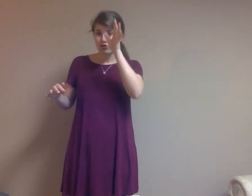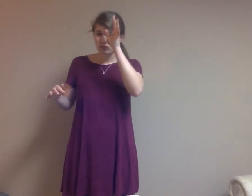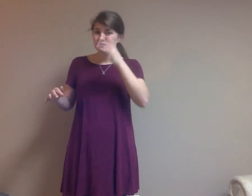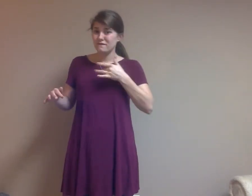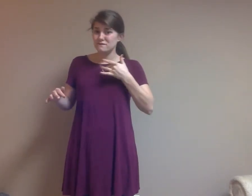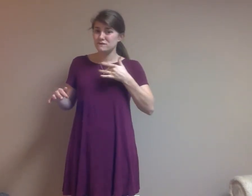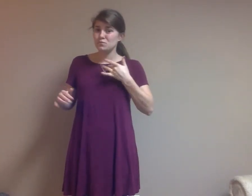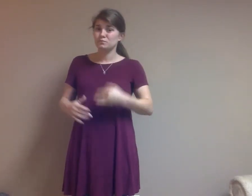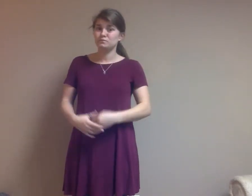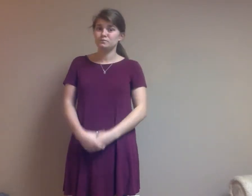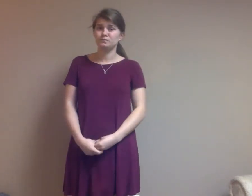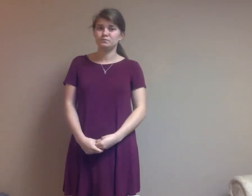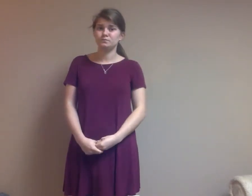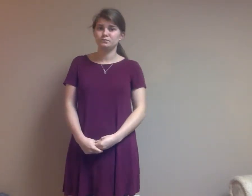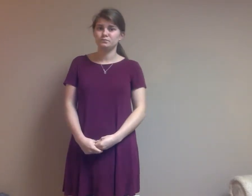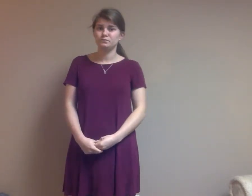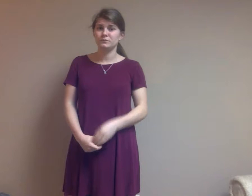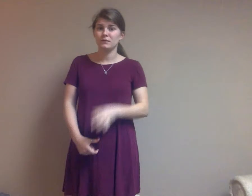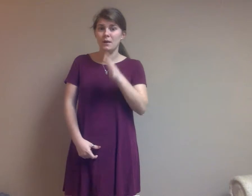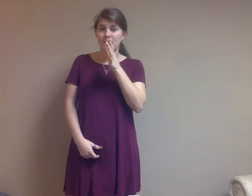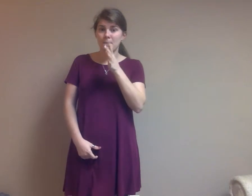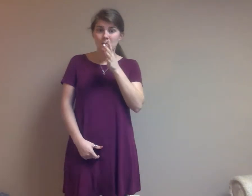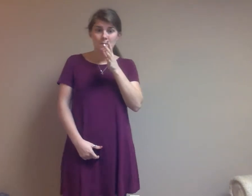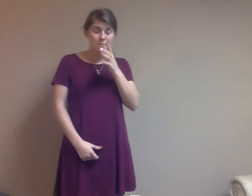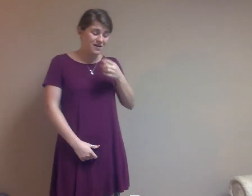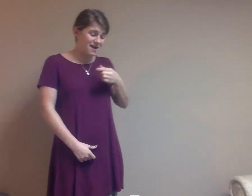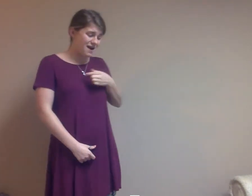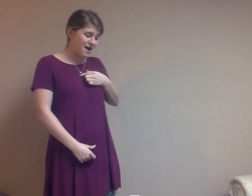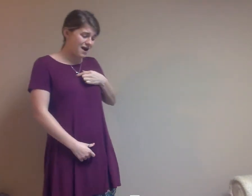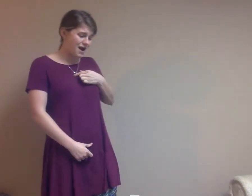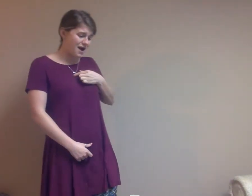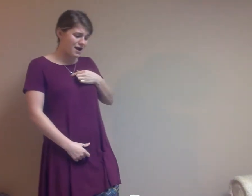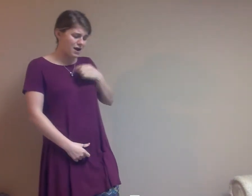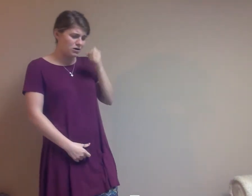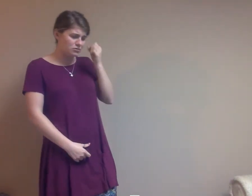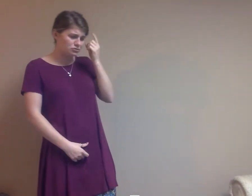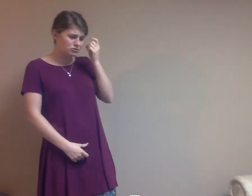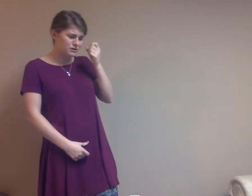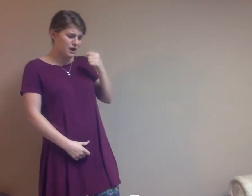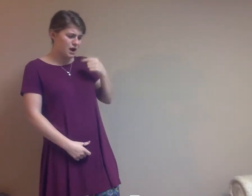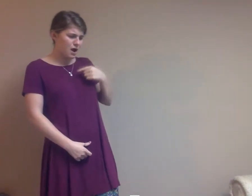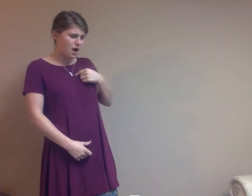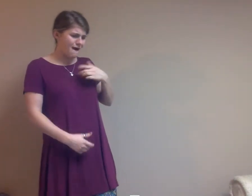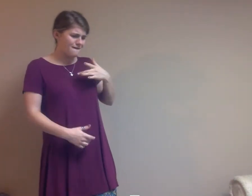I didn't realise I'd be quite so anxious now about... I'm really anxious about not missing.